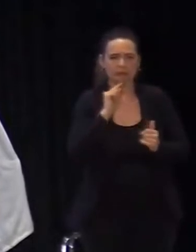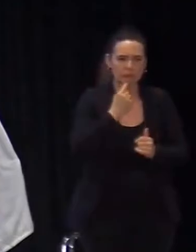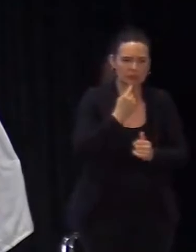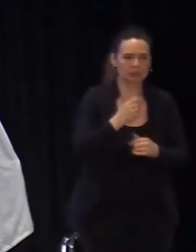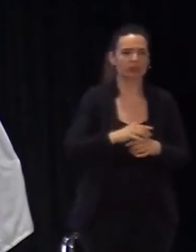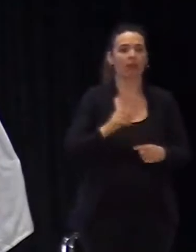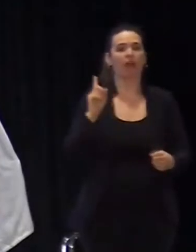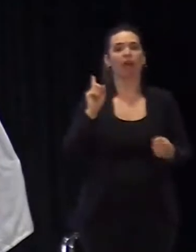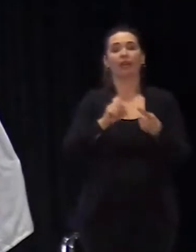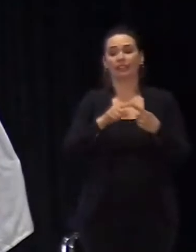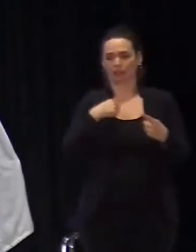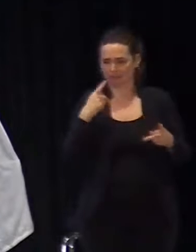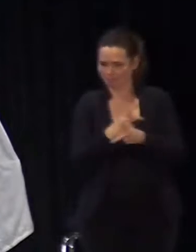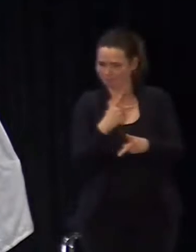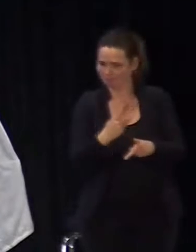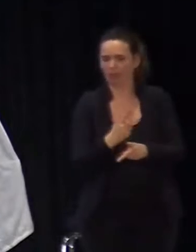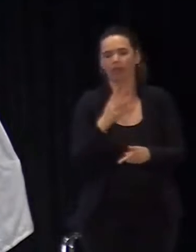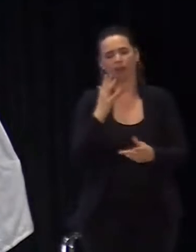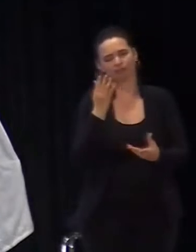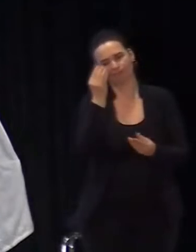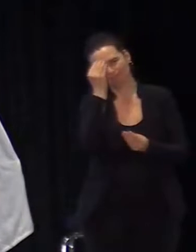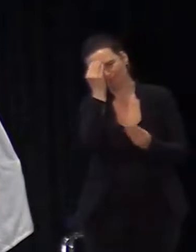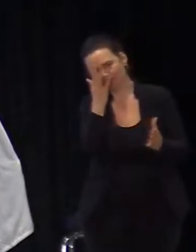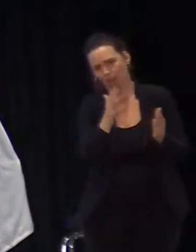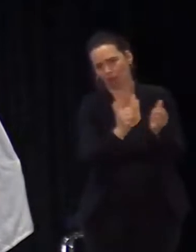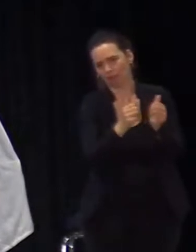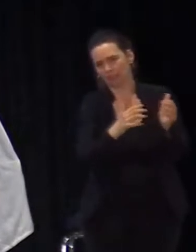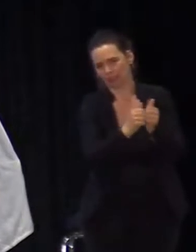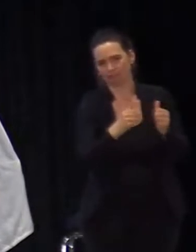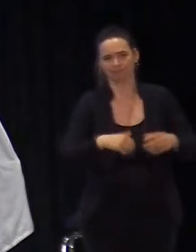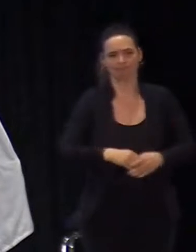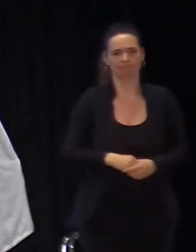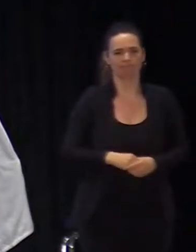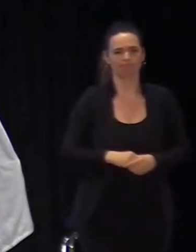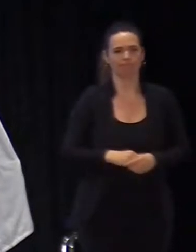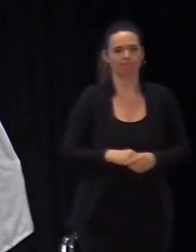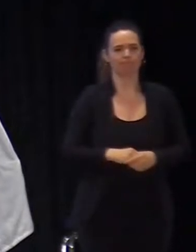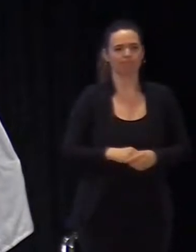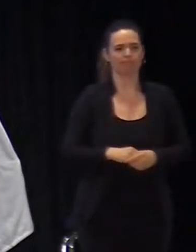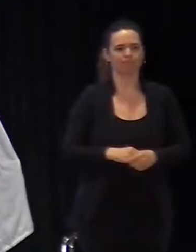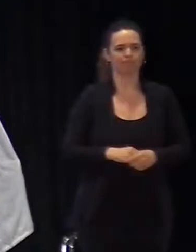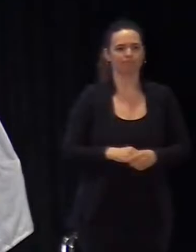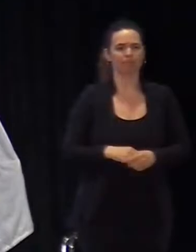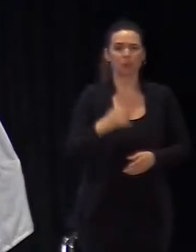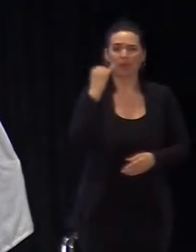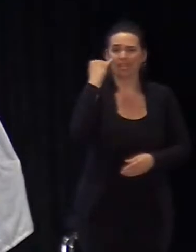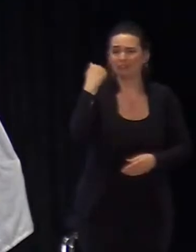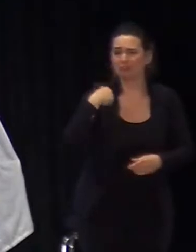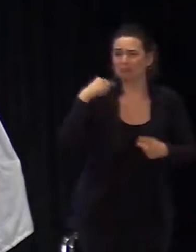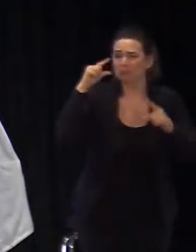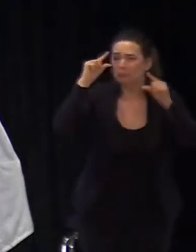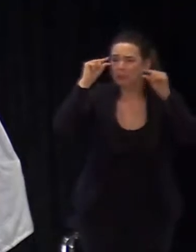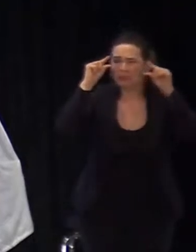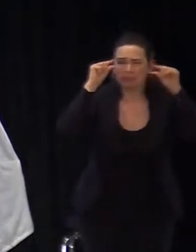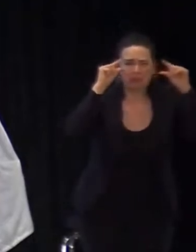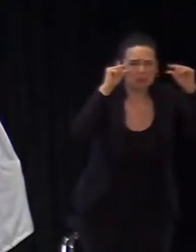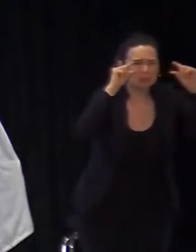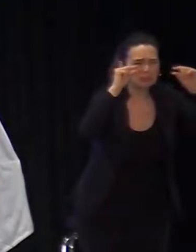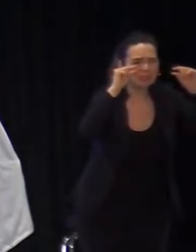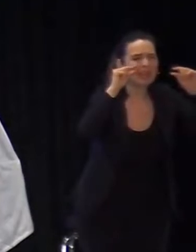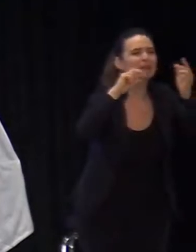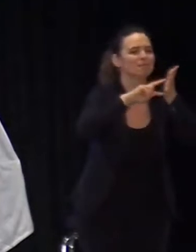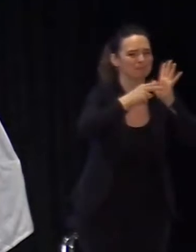to move on. We're in the middle of a pandemic still. But if I'm squinting, it's because I see two, and it's easier if